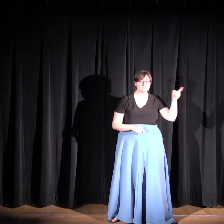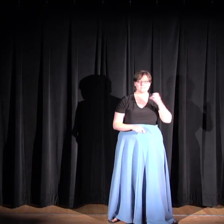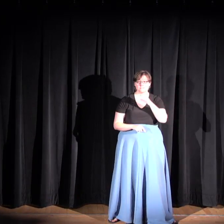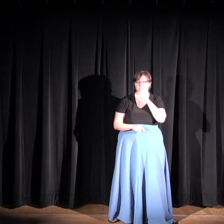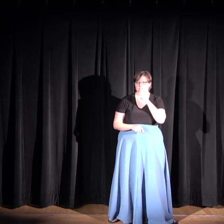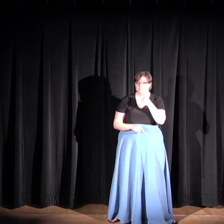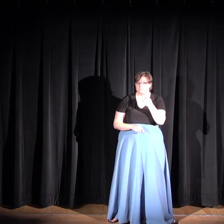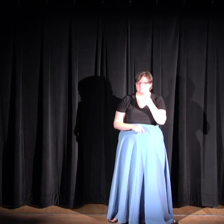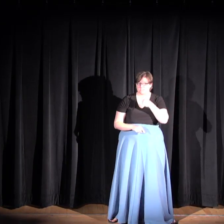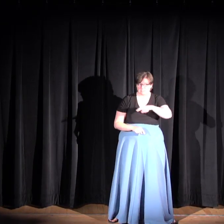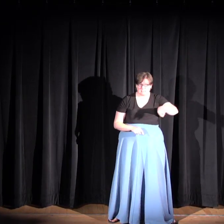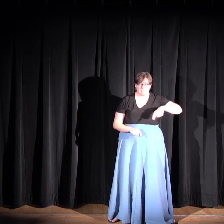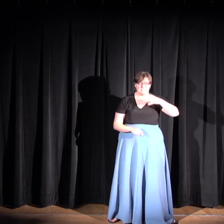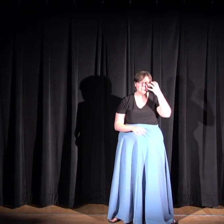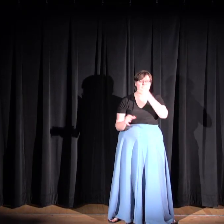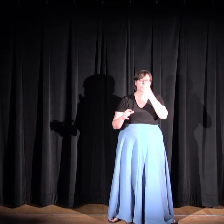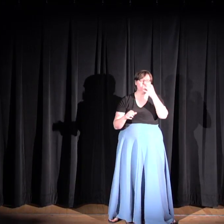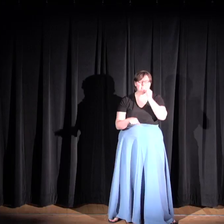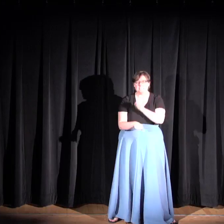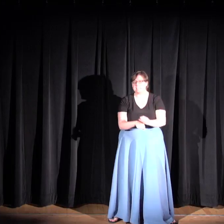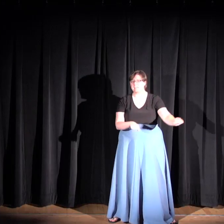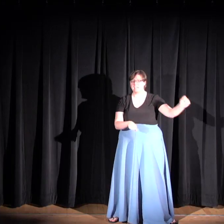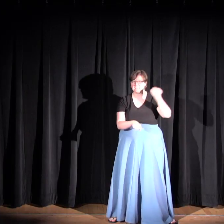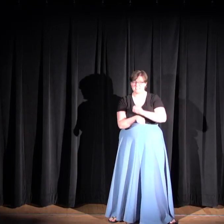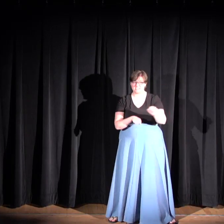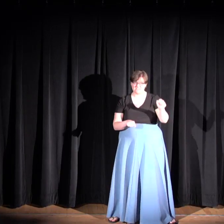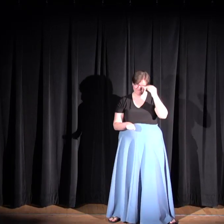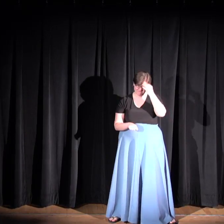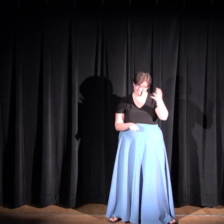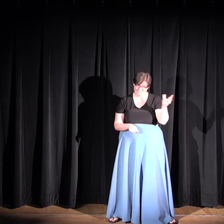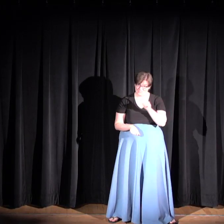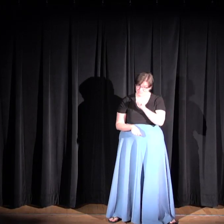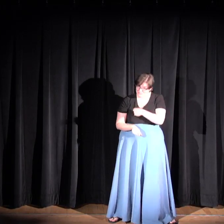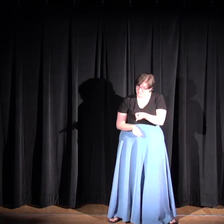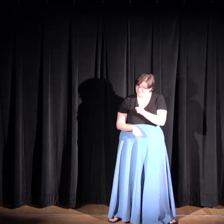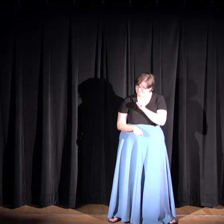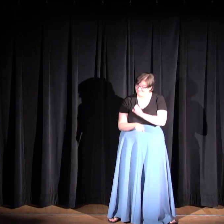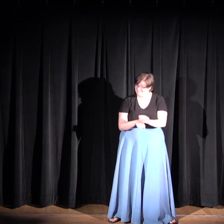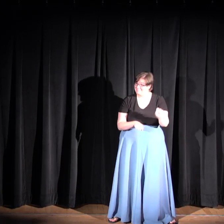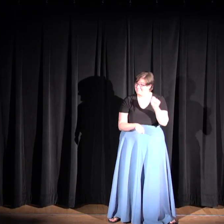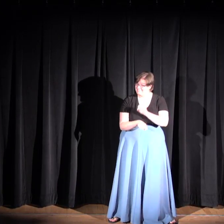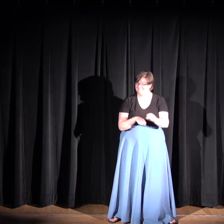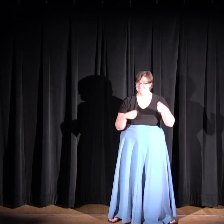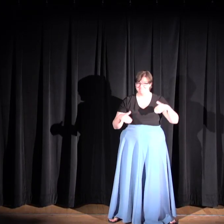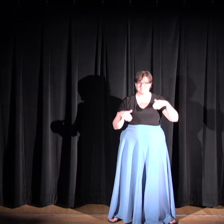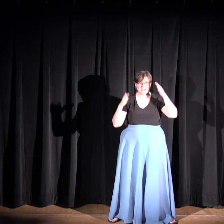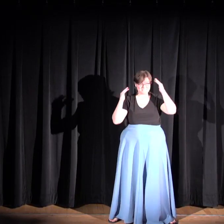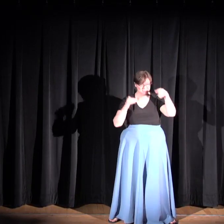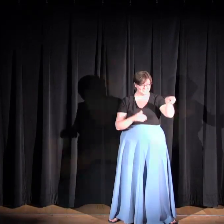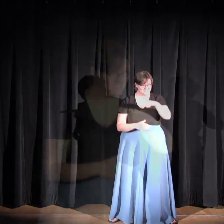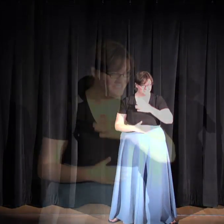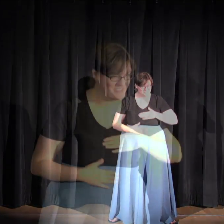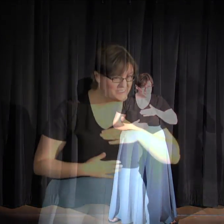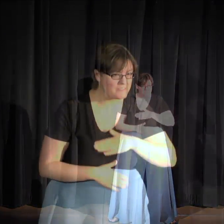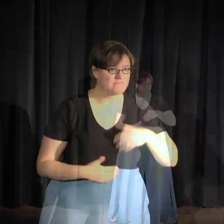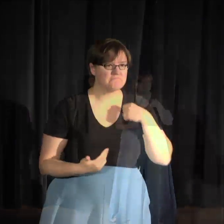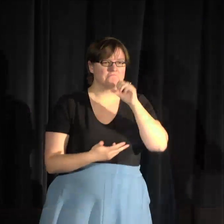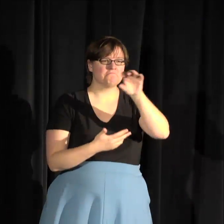somebody out here expanding upon that concept. And like Kathy mentioned, how hard the actors worked. They put a lot of time and effort in, and I hope you enjoy the